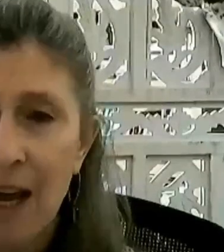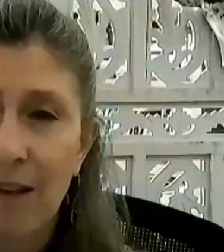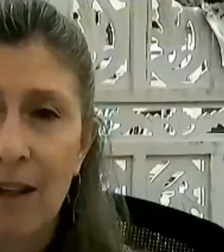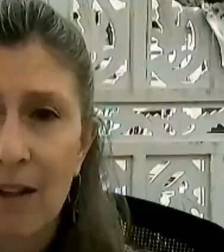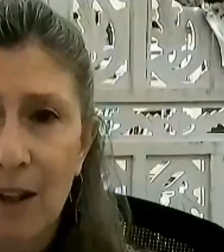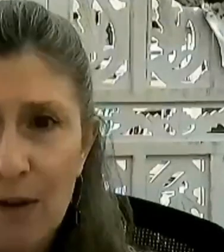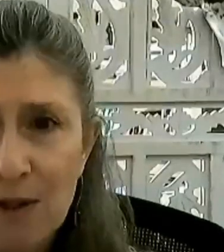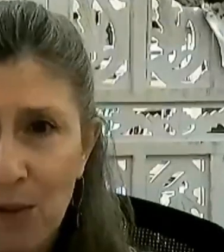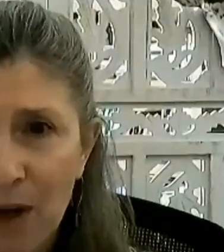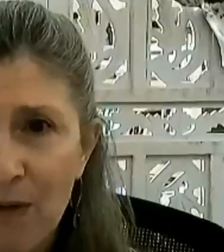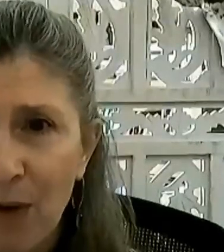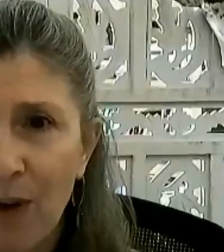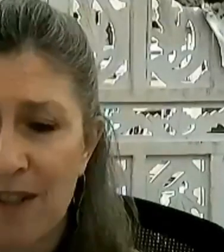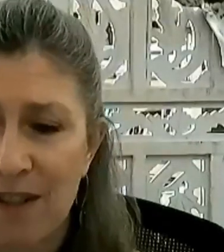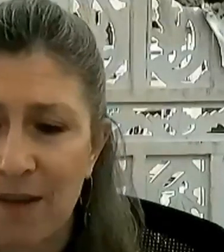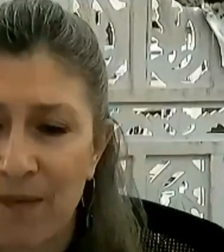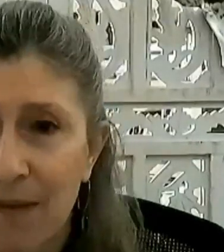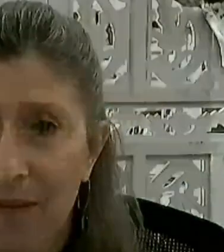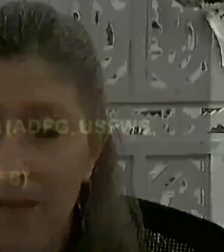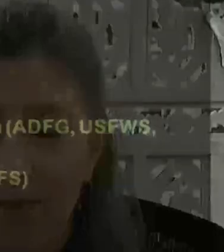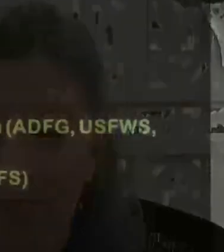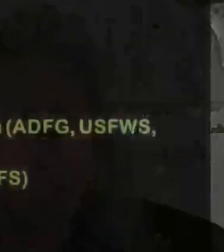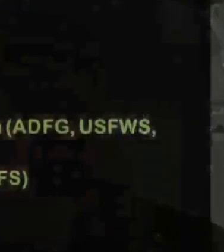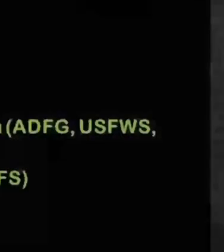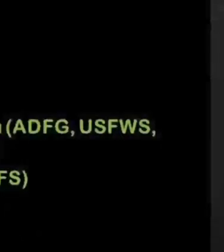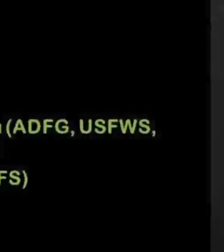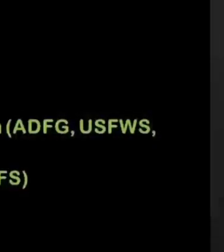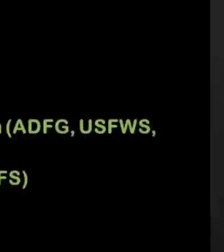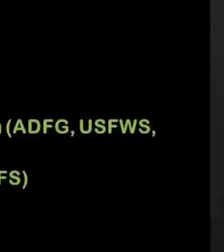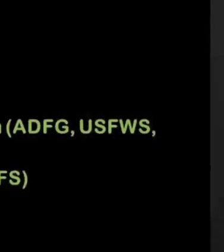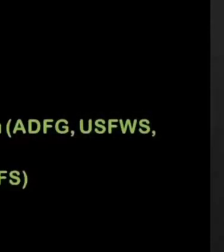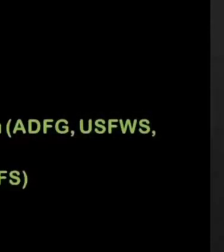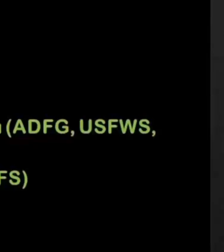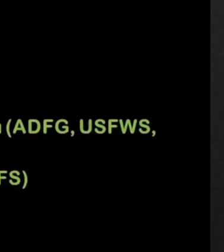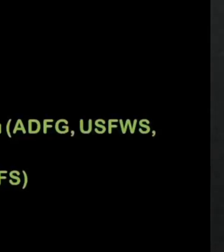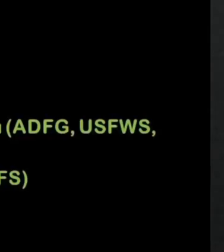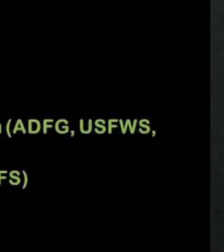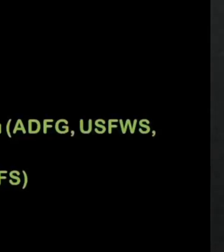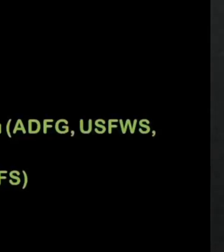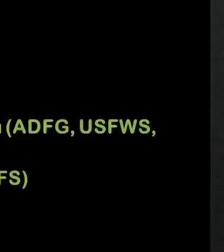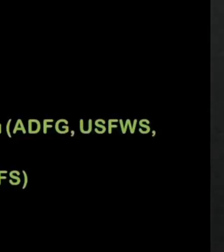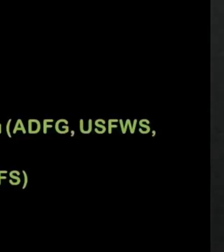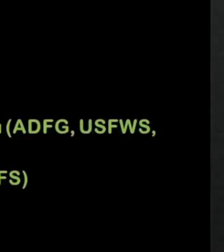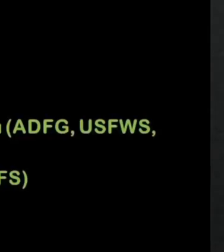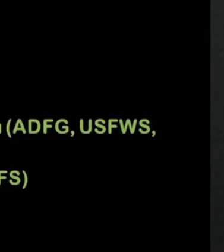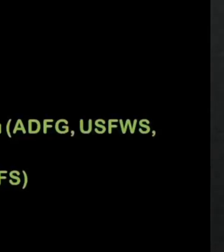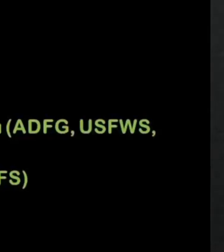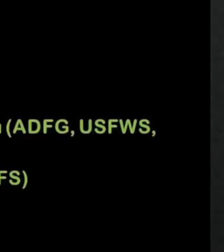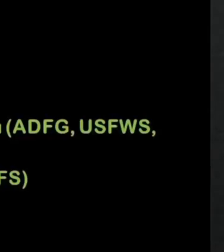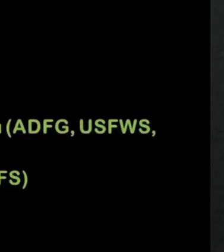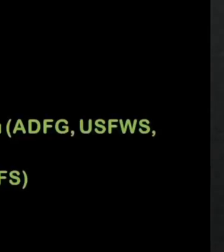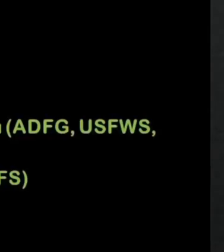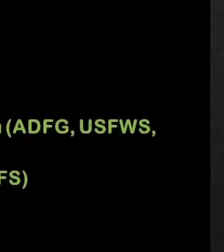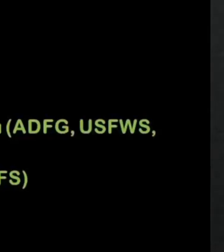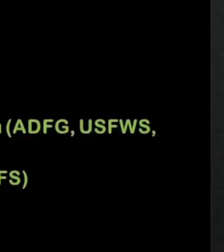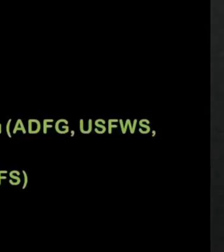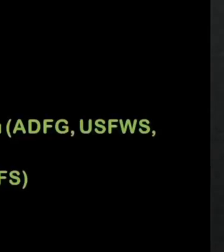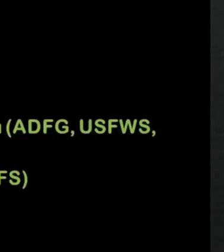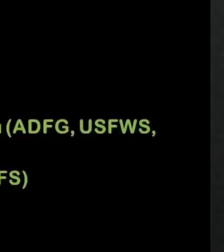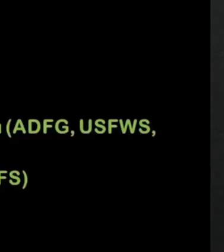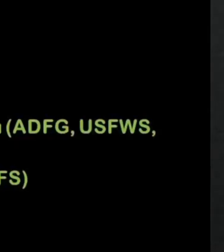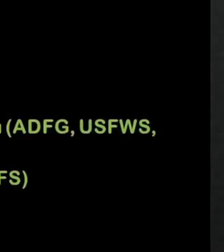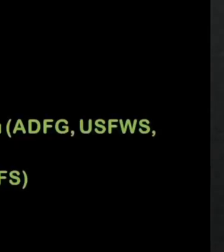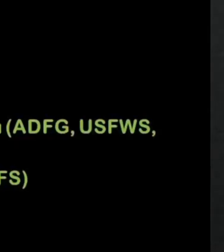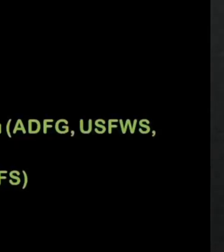ecological habitat, the coastal rainforest. What has happened here is the typical pattern that happens of